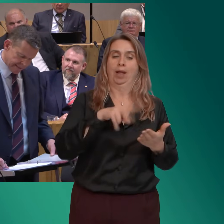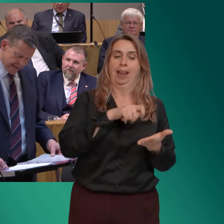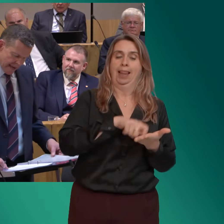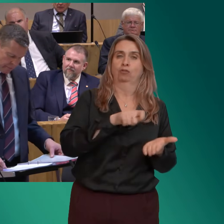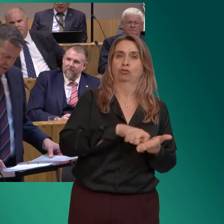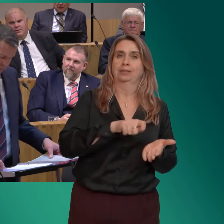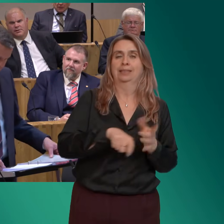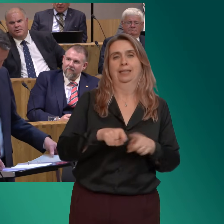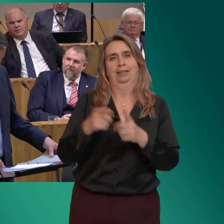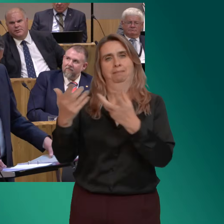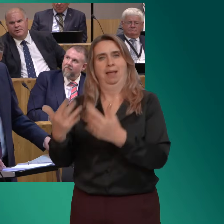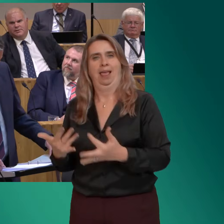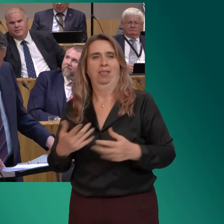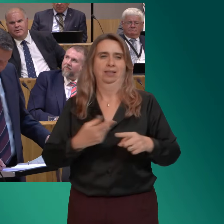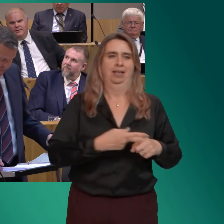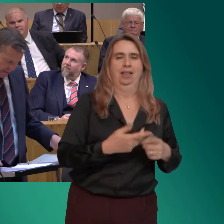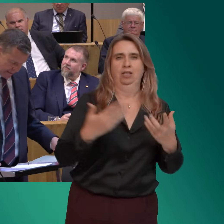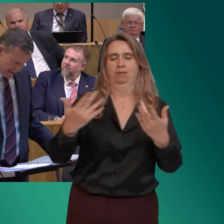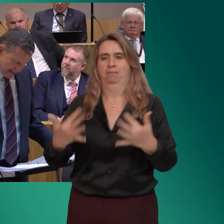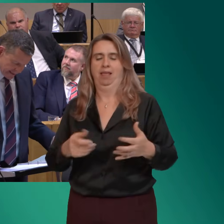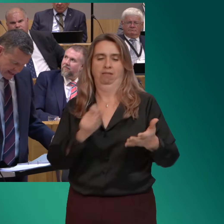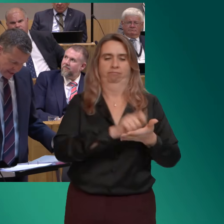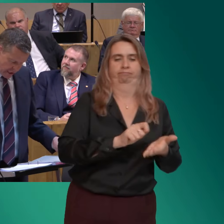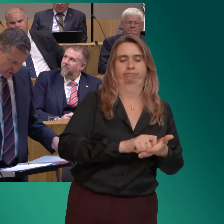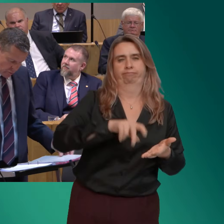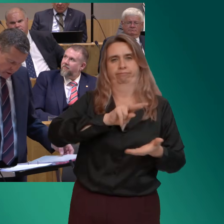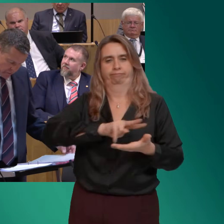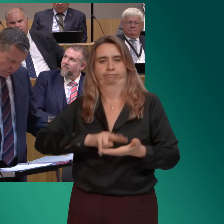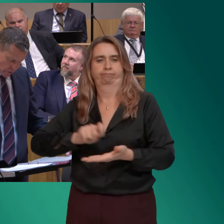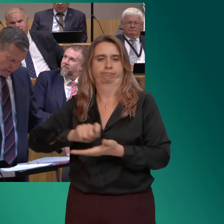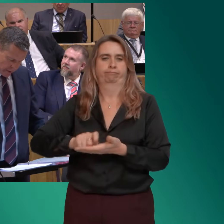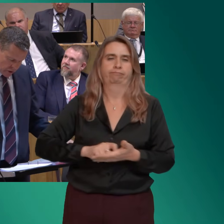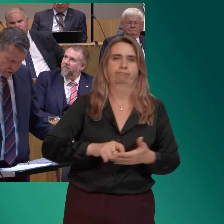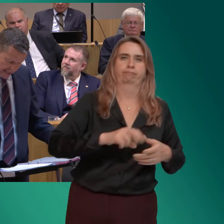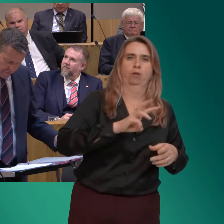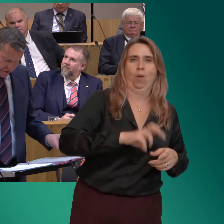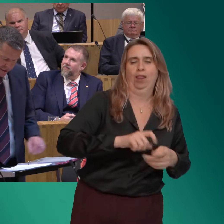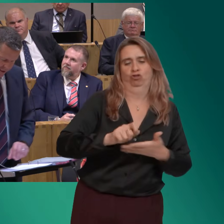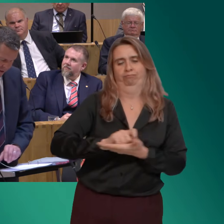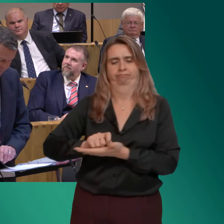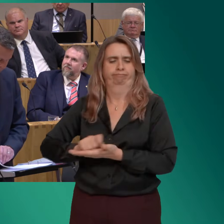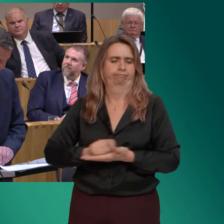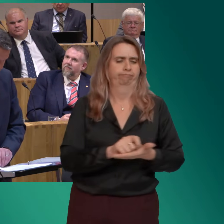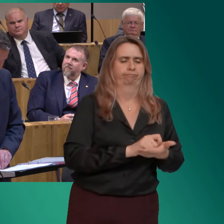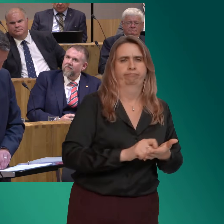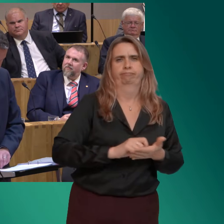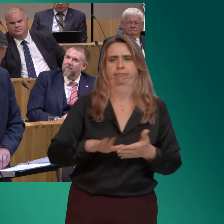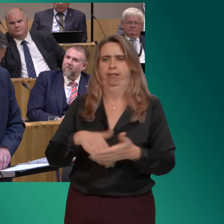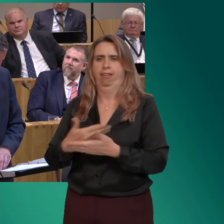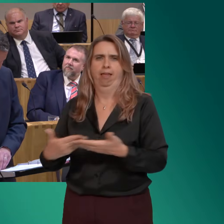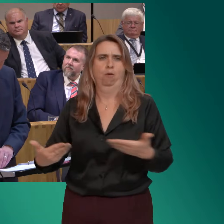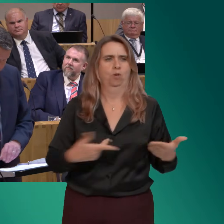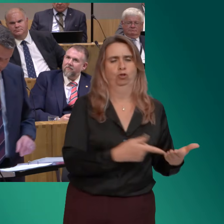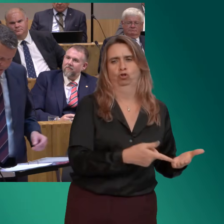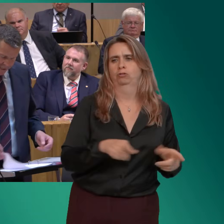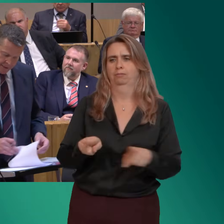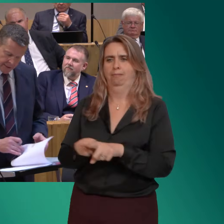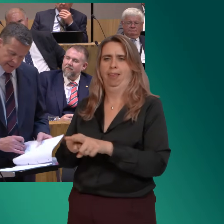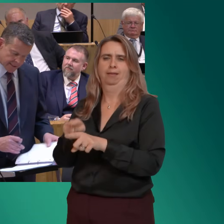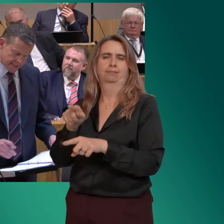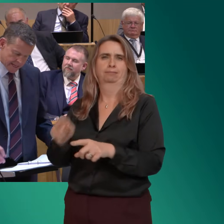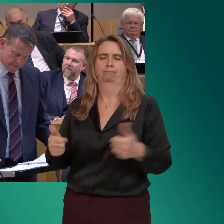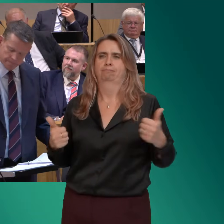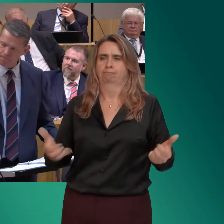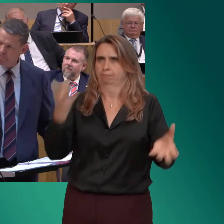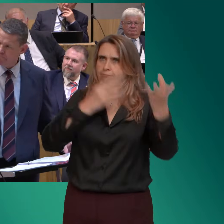plan and by supporting attendance, behaviour and our education workforce, we will ensure every learner has the strong foundations they need